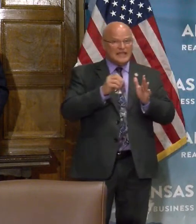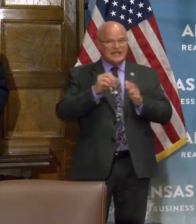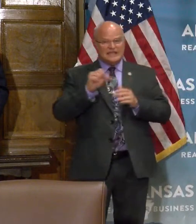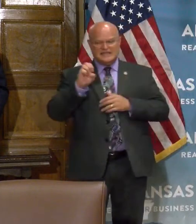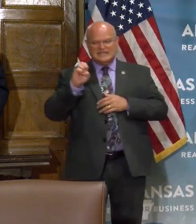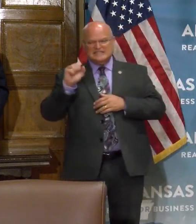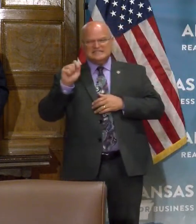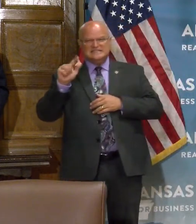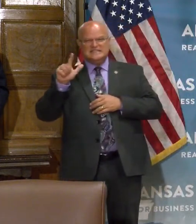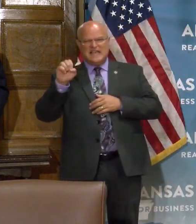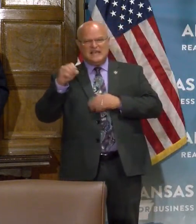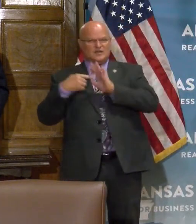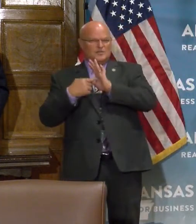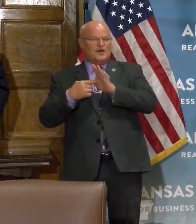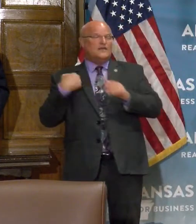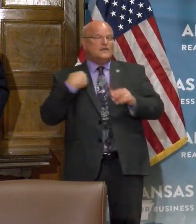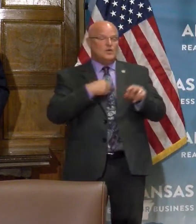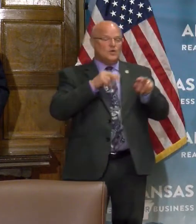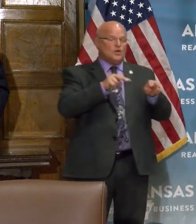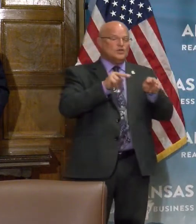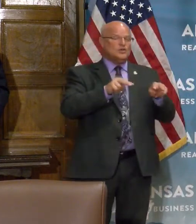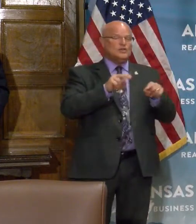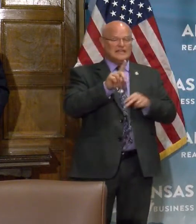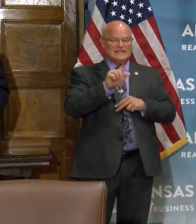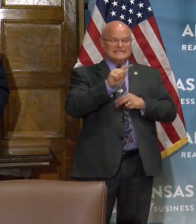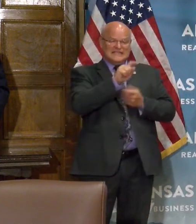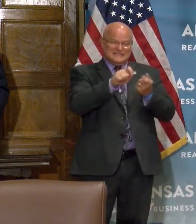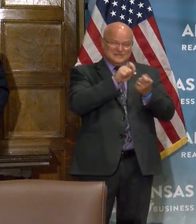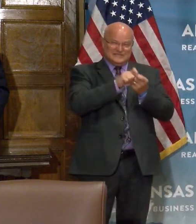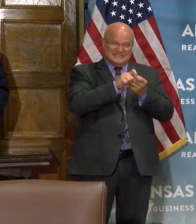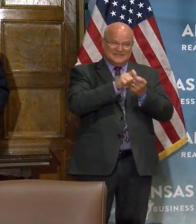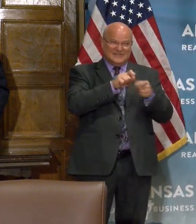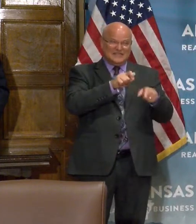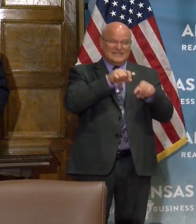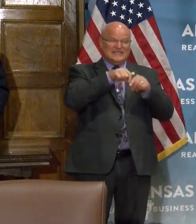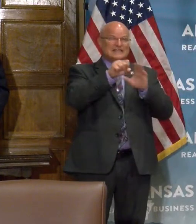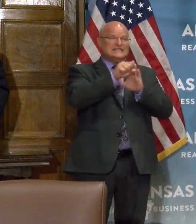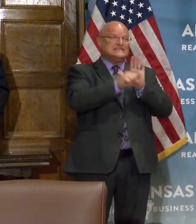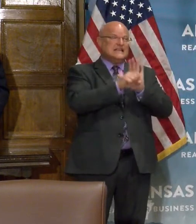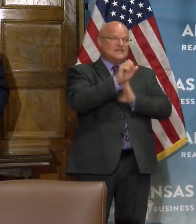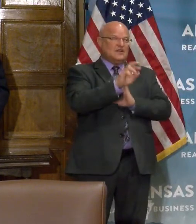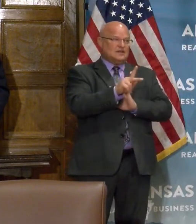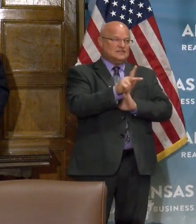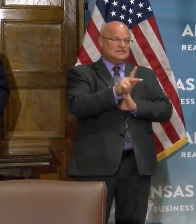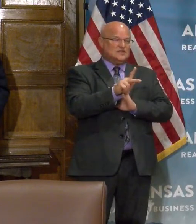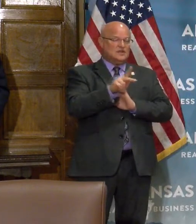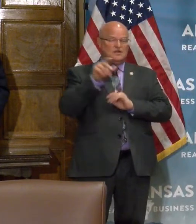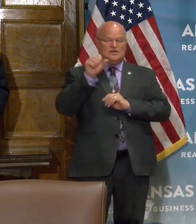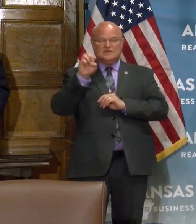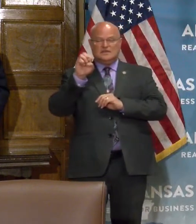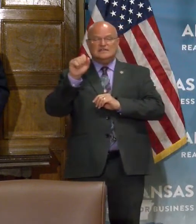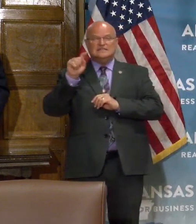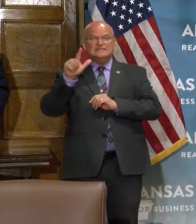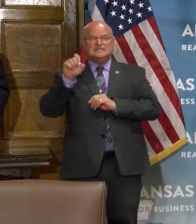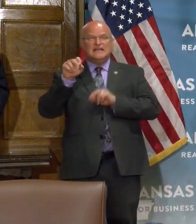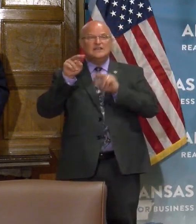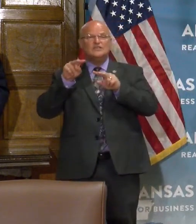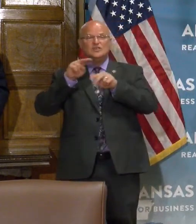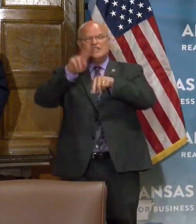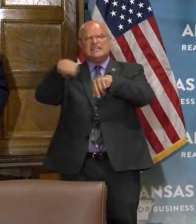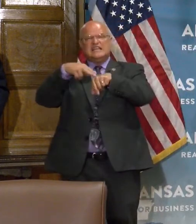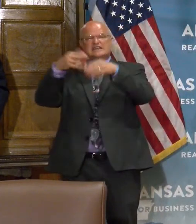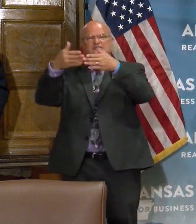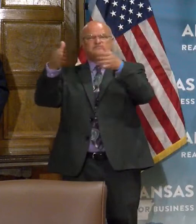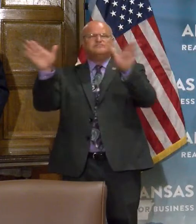Seattle model is that we are looking at data specifically in the state of Arkansas, whereas the Seattle model is looking at